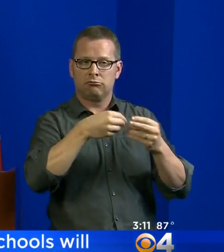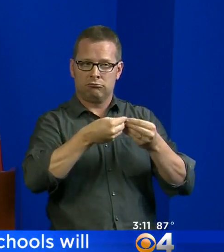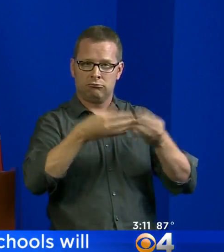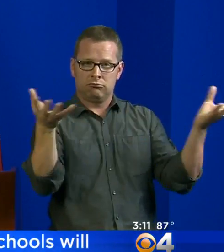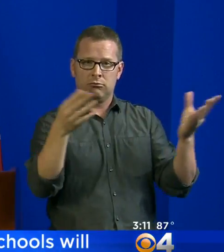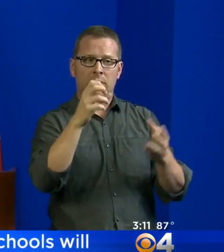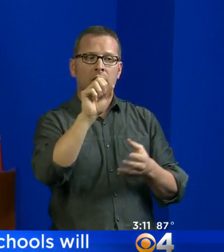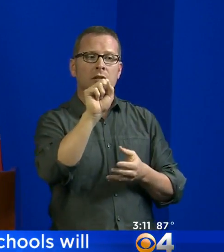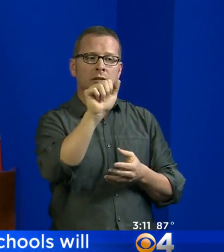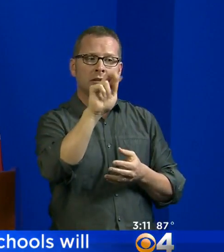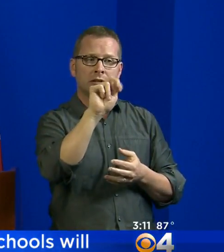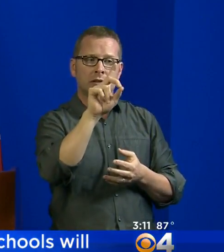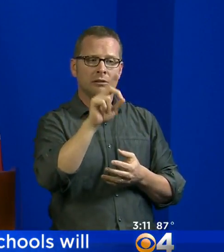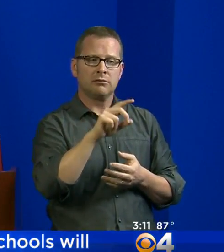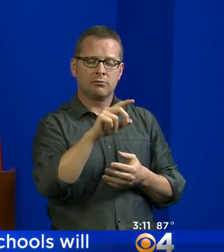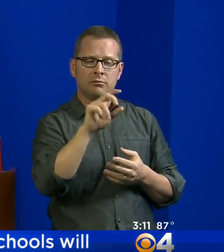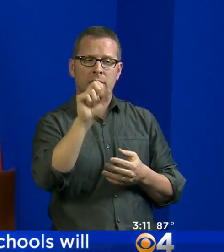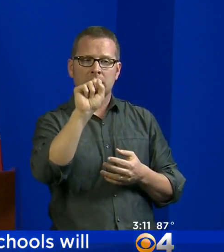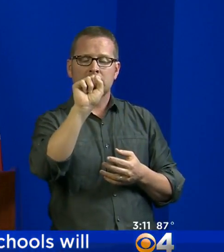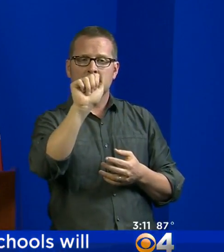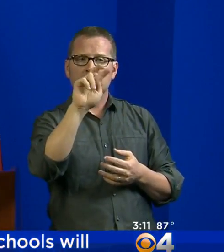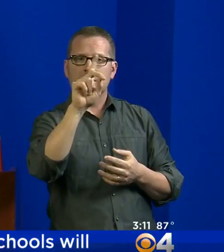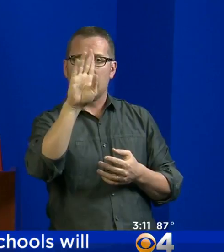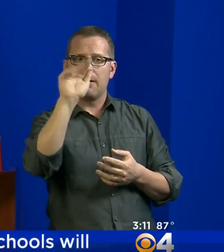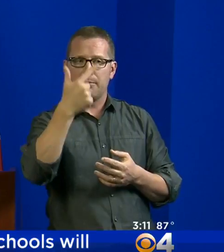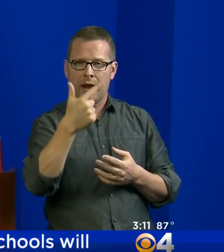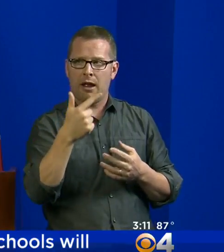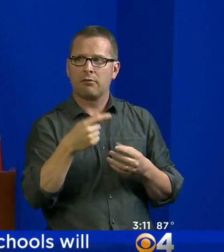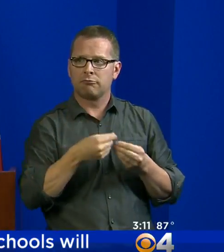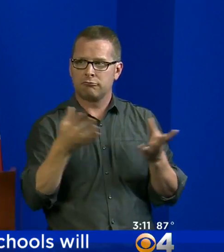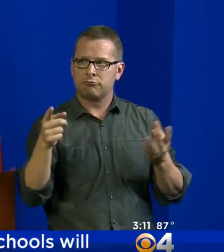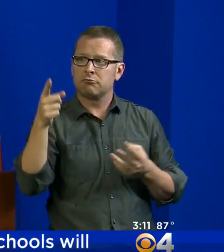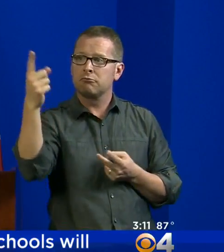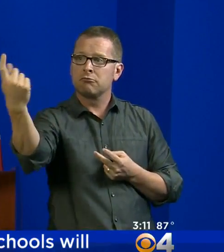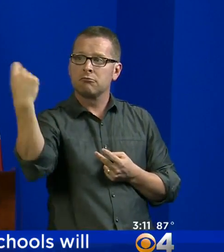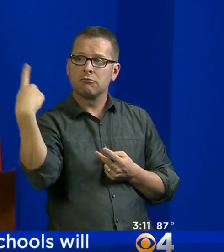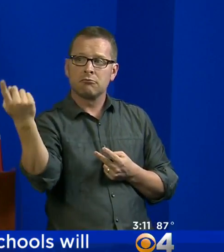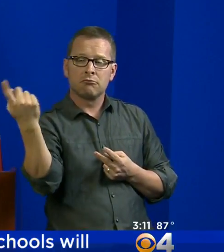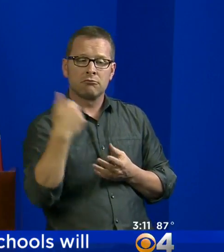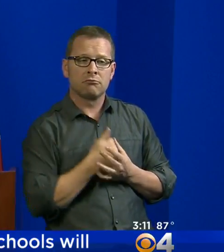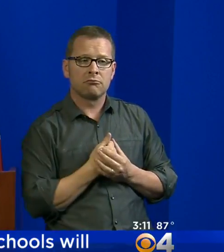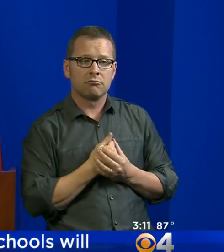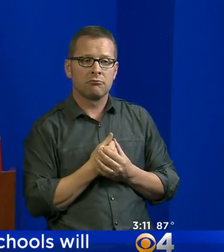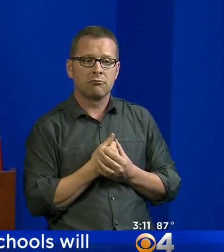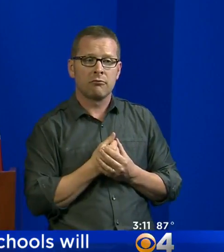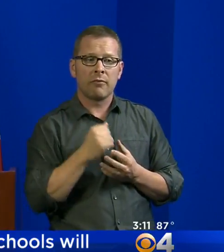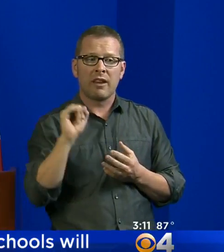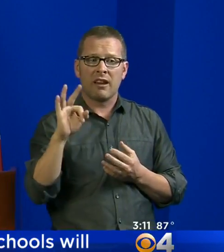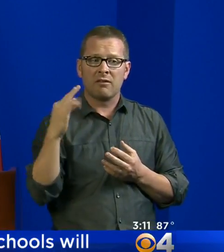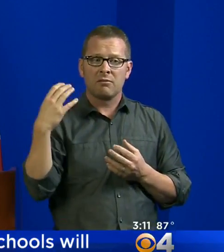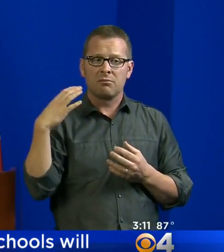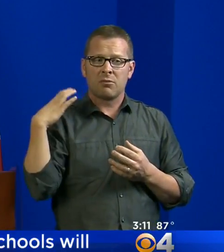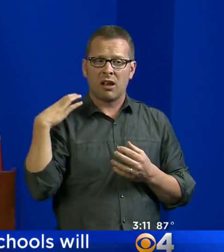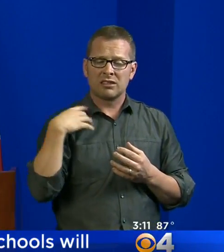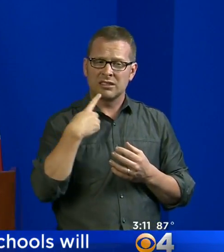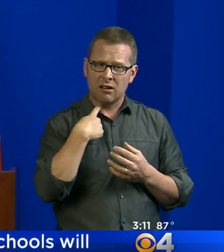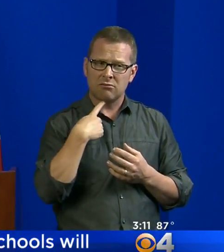asked if their boss says it's business as usual Thursday and Friday, is it safe for them to go to work?